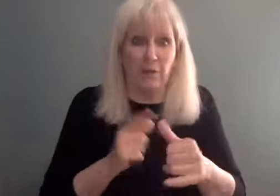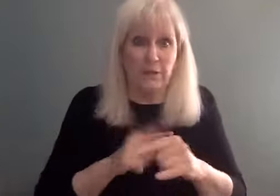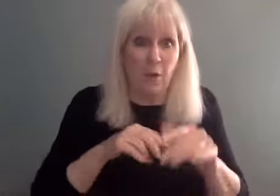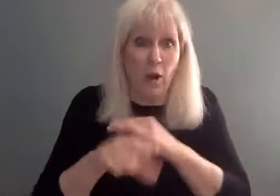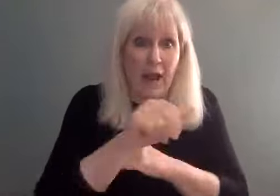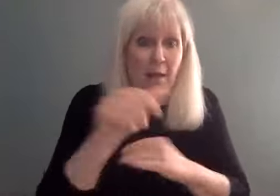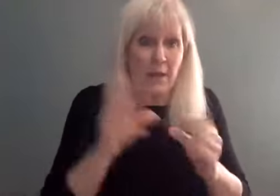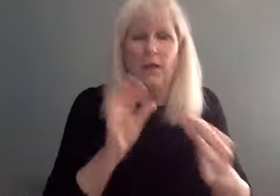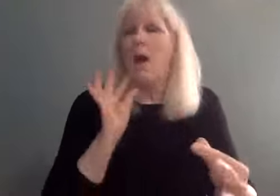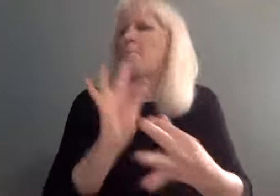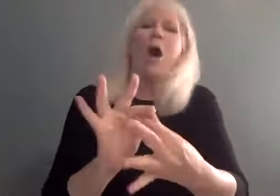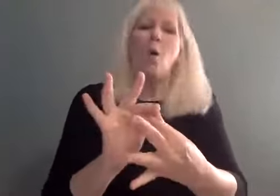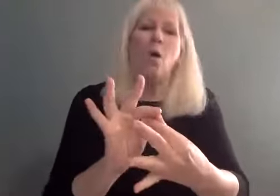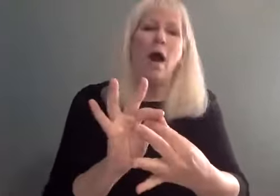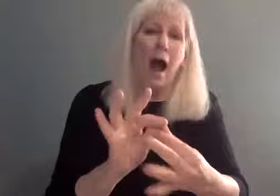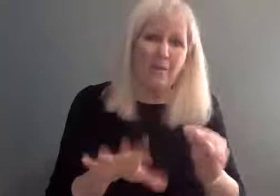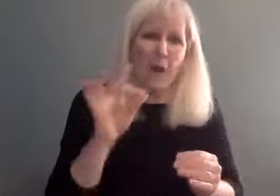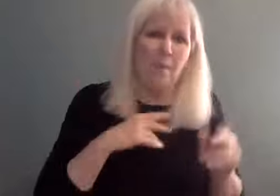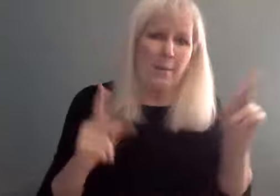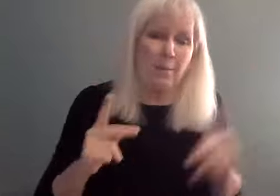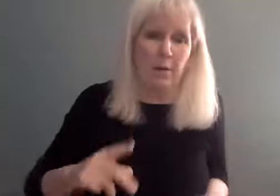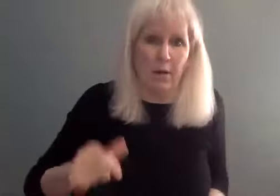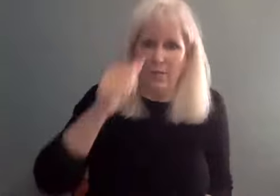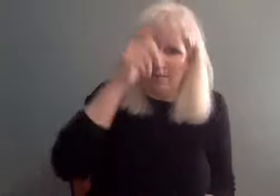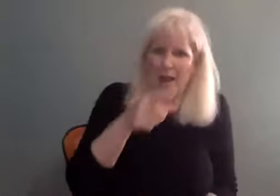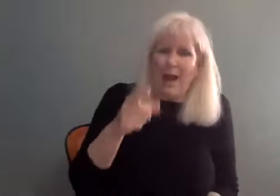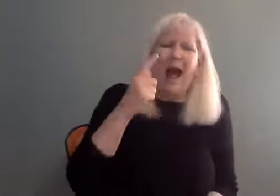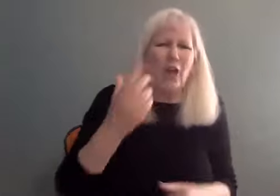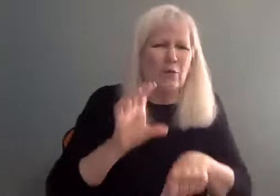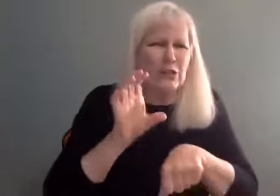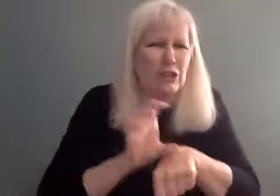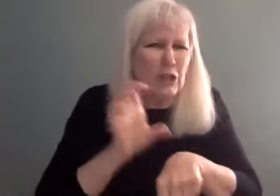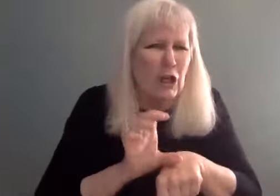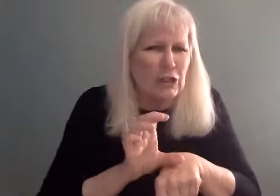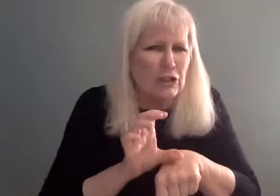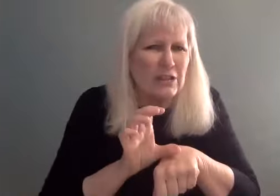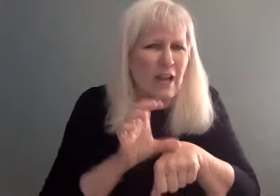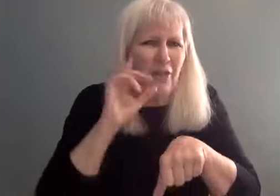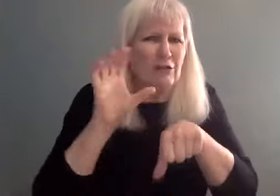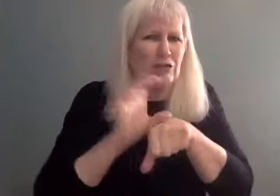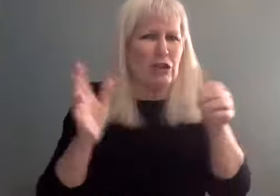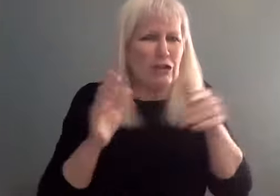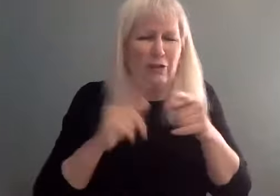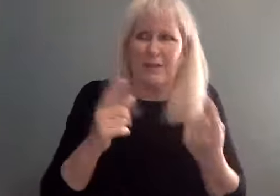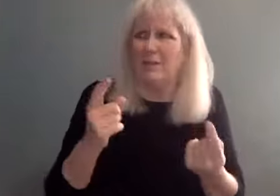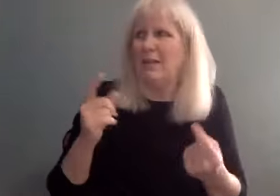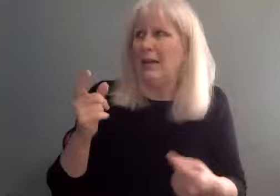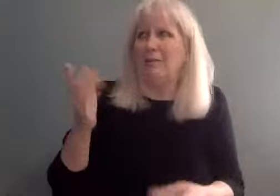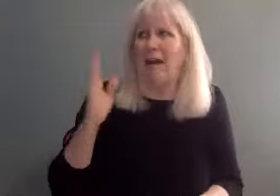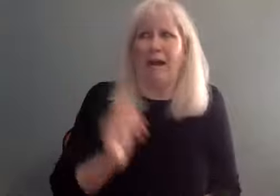the gentleman that was speaking, I thought I was just at a church. It was at a church. So I thought, me and God, no, but I'll play the game. I